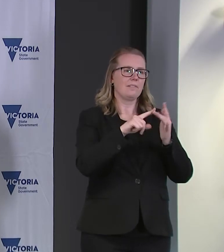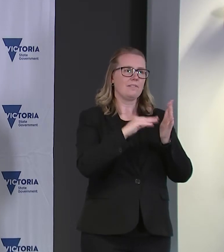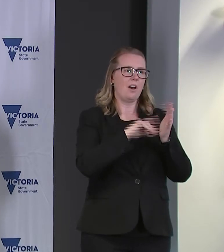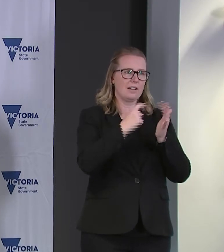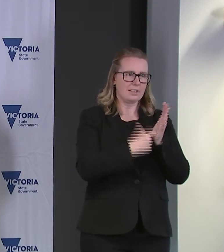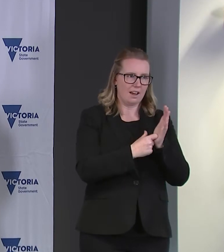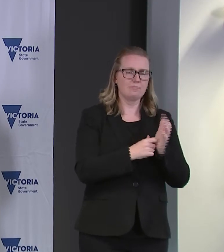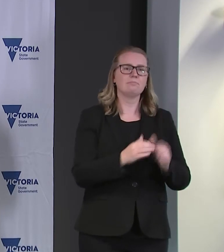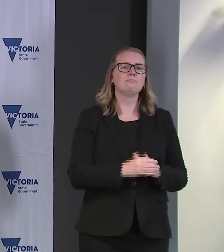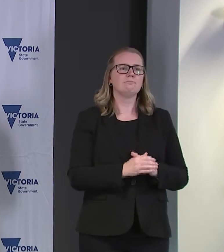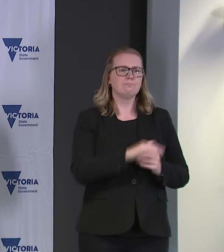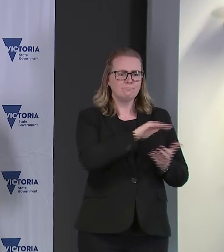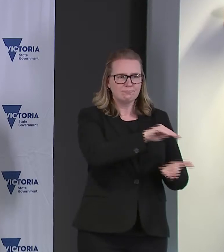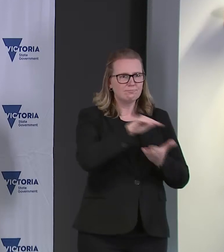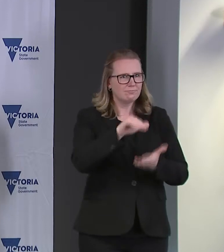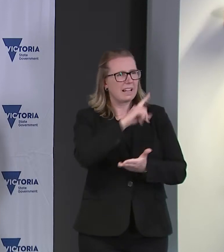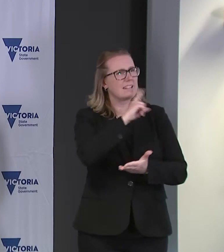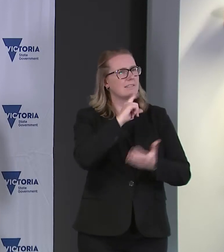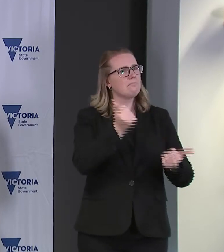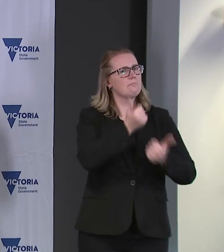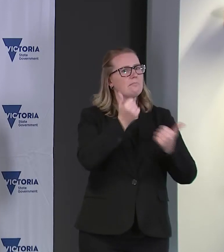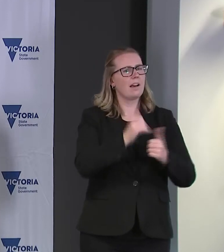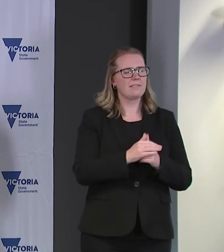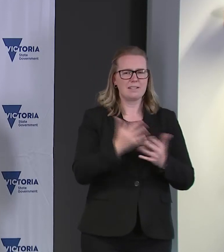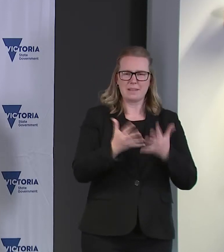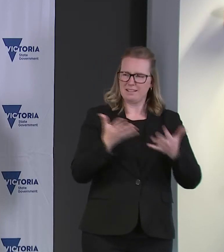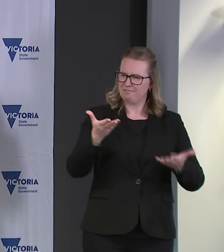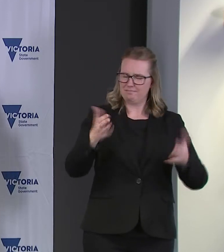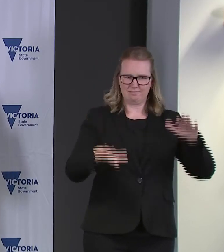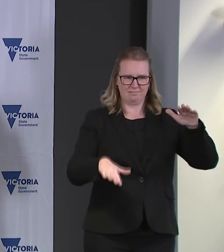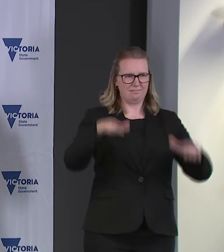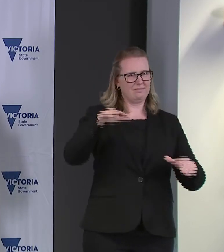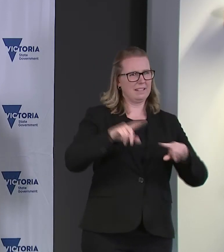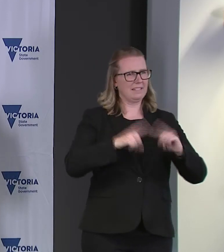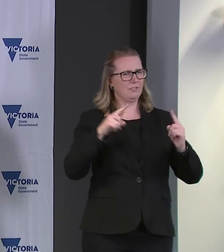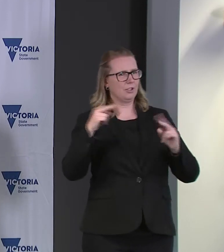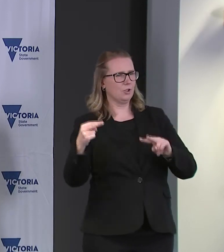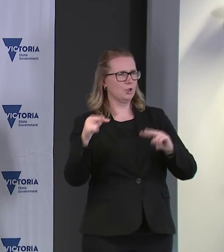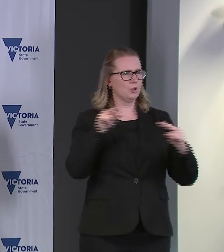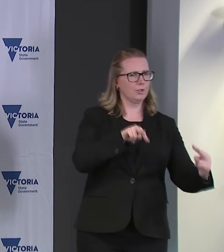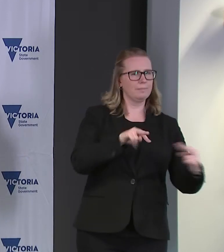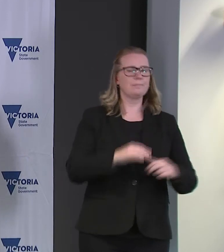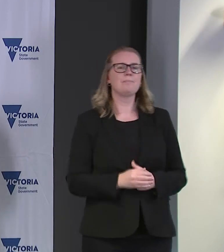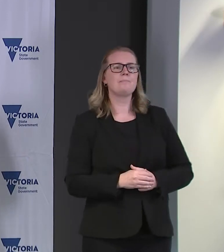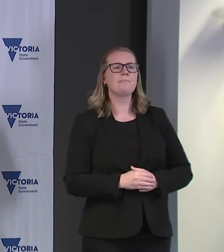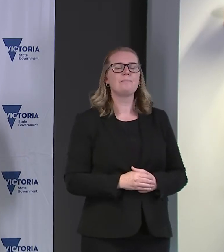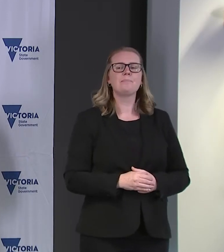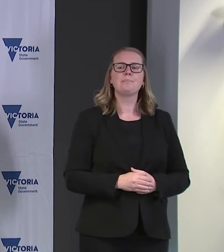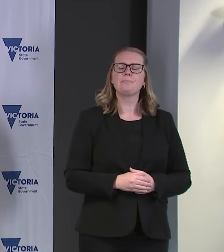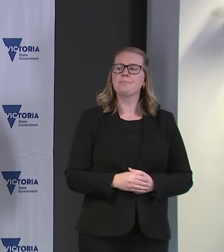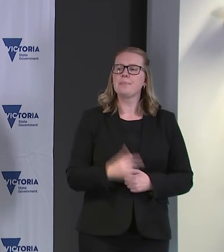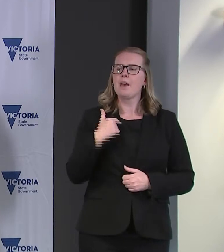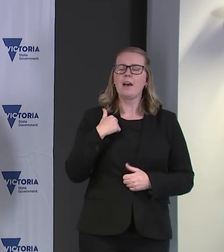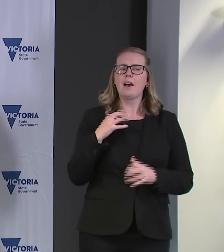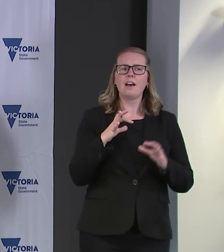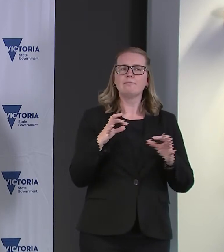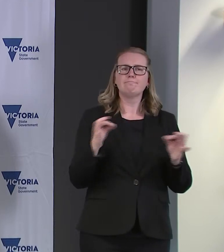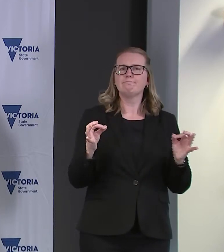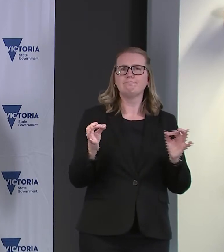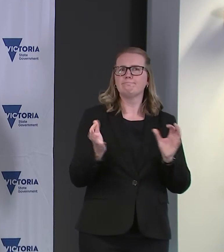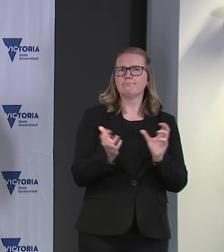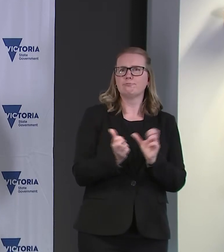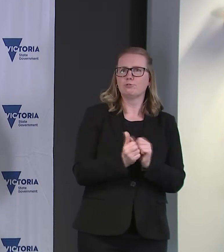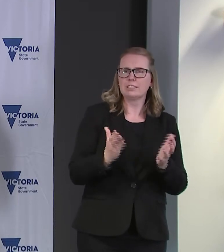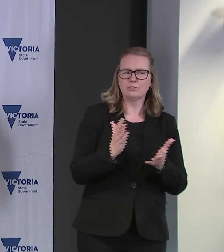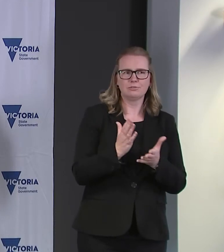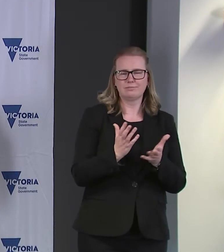160,000 of both. You seem to be on different kind of planets on this topic. I don't think so. I don't accept that. What we're